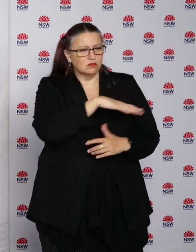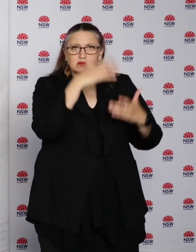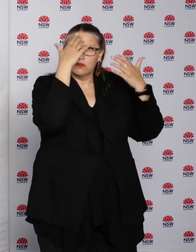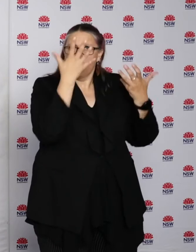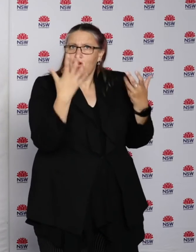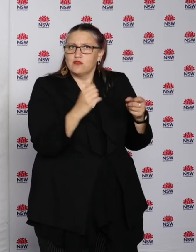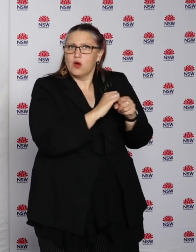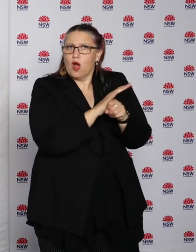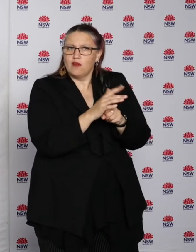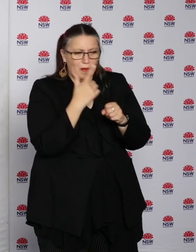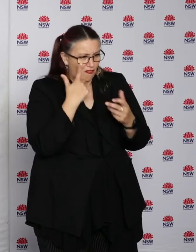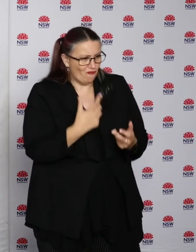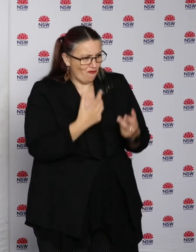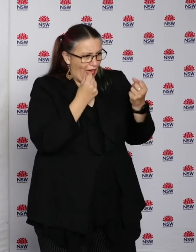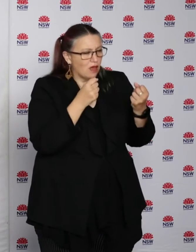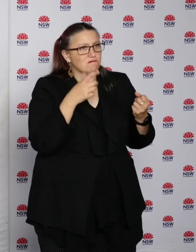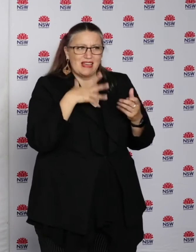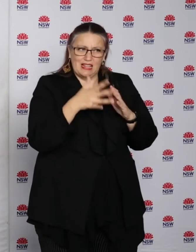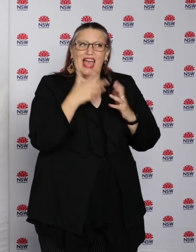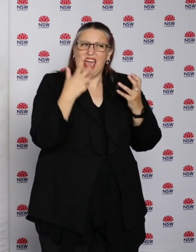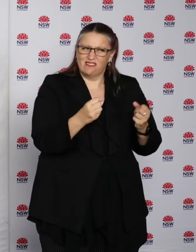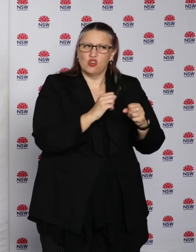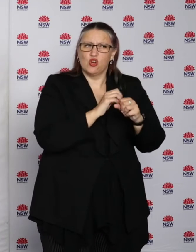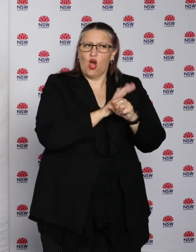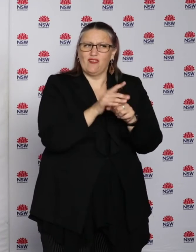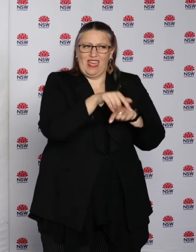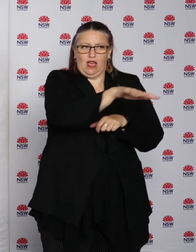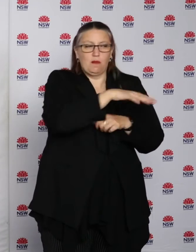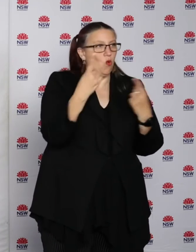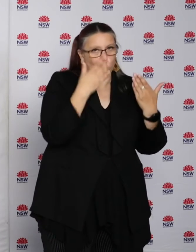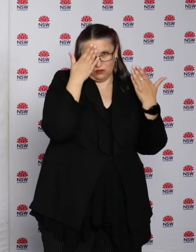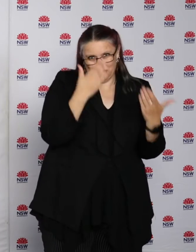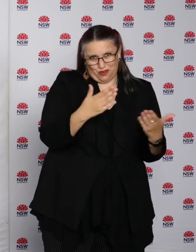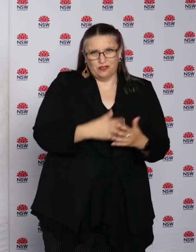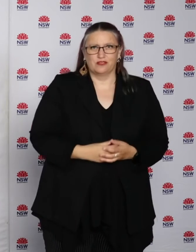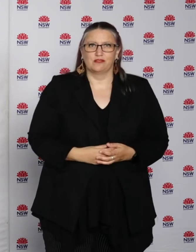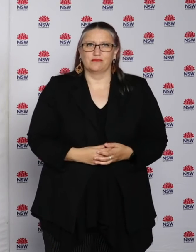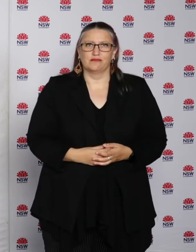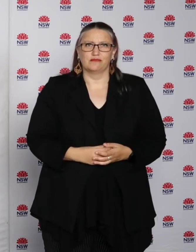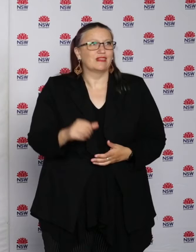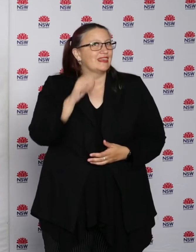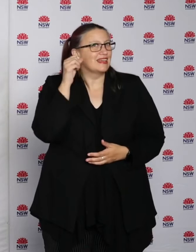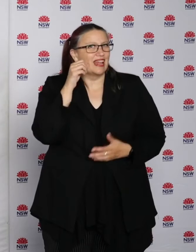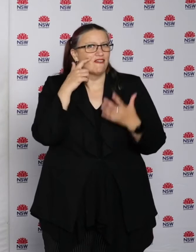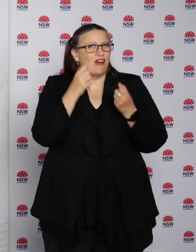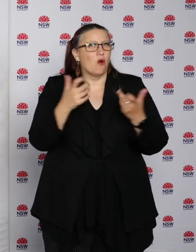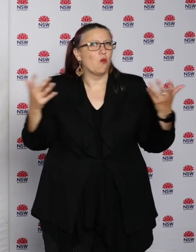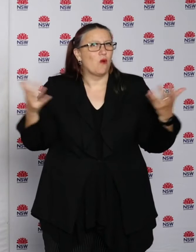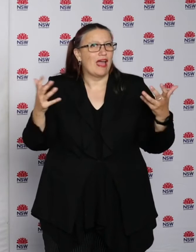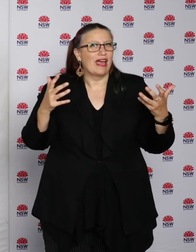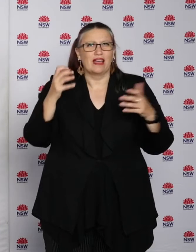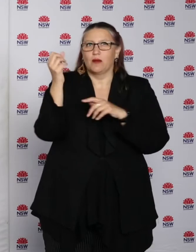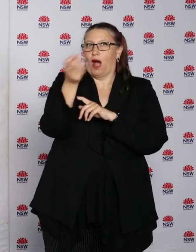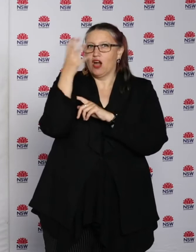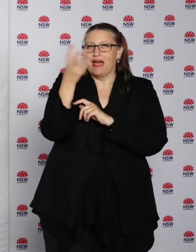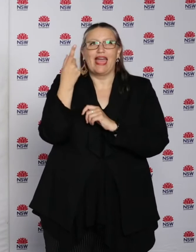symptoms. So yesterday we've detected COVID fragments of the virus that causes COVID in Byron Bay and Wardell on